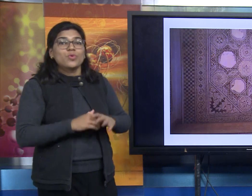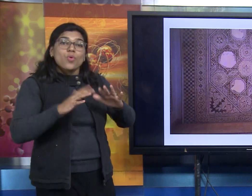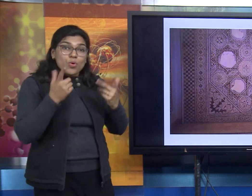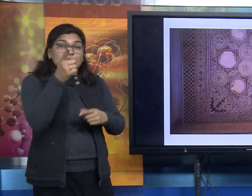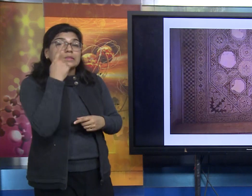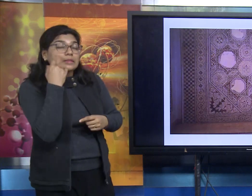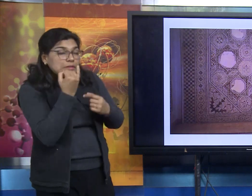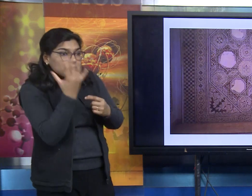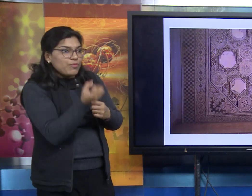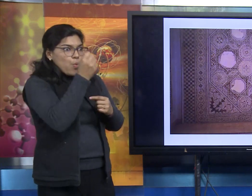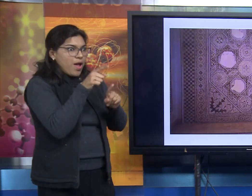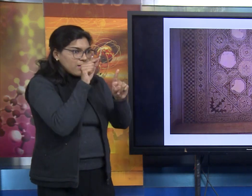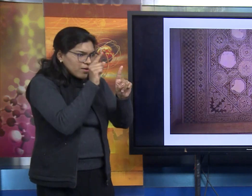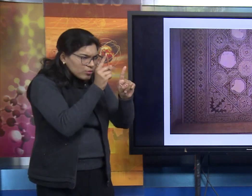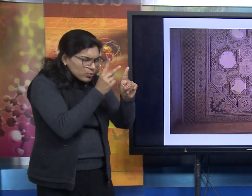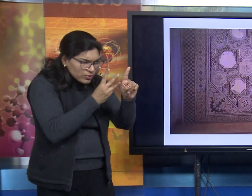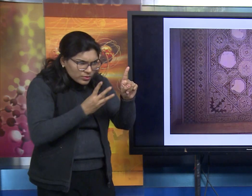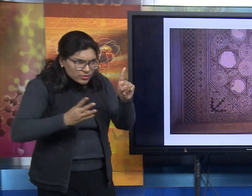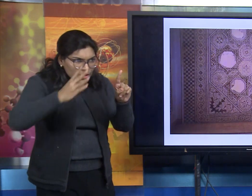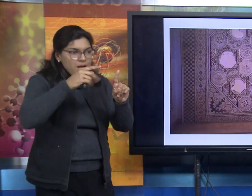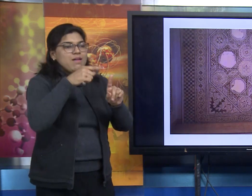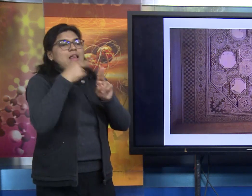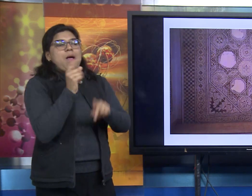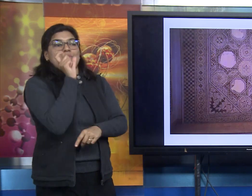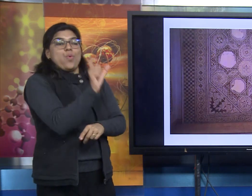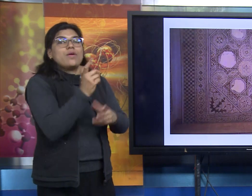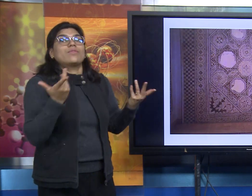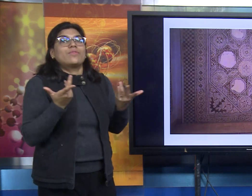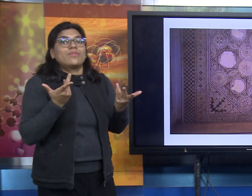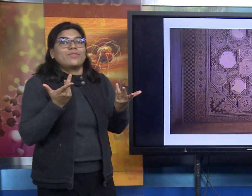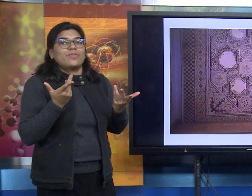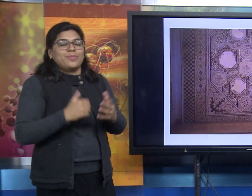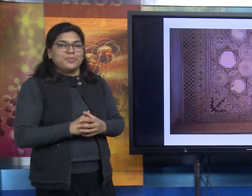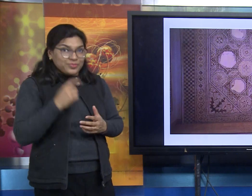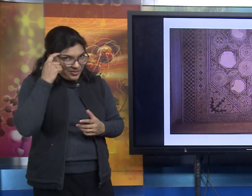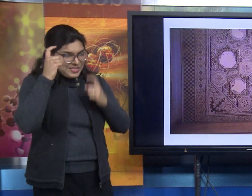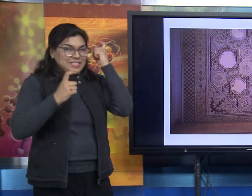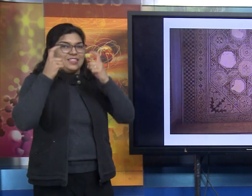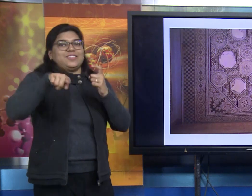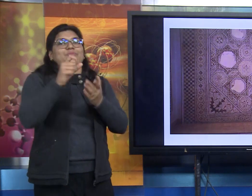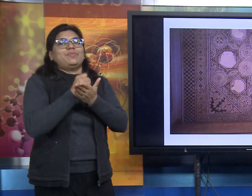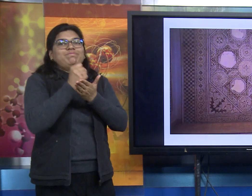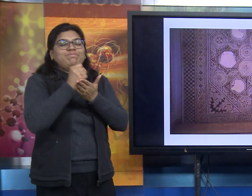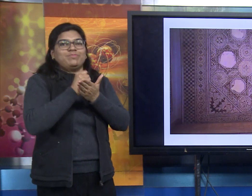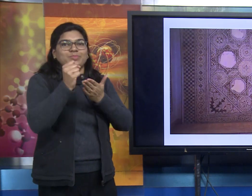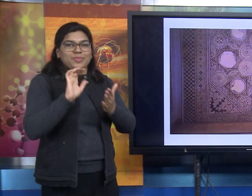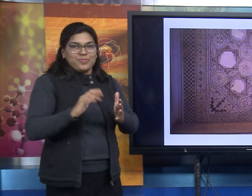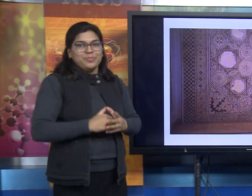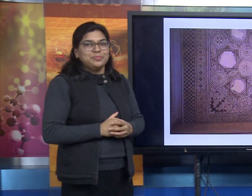small and big. You yourself have to find how many lines, images are there.